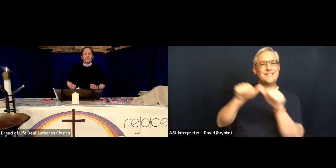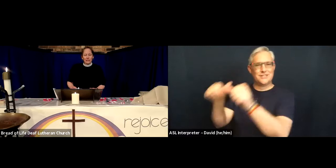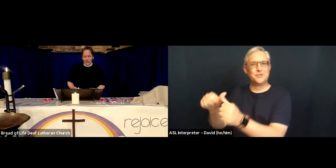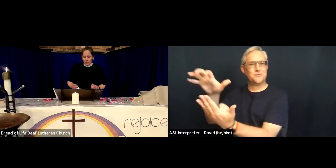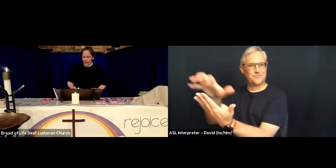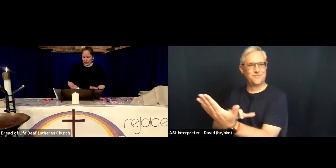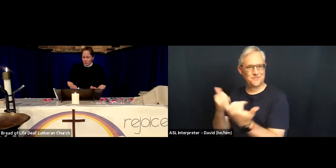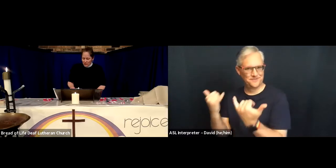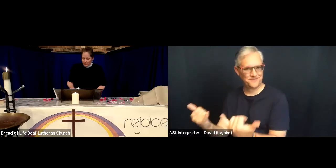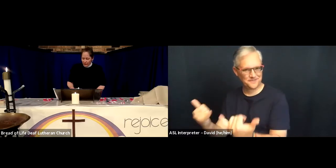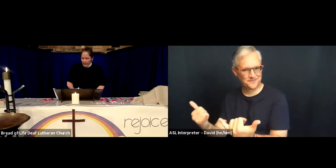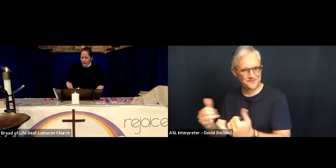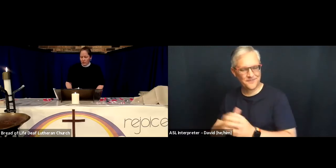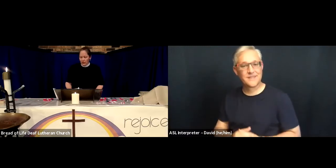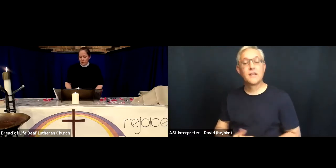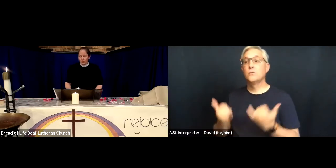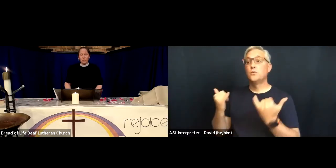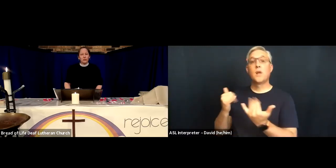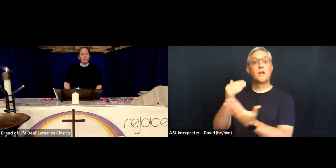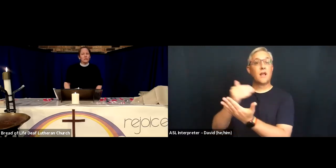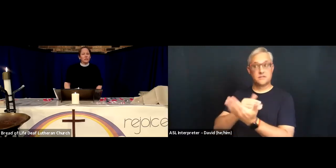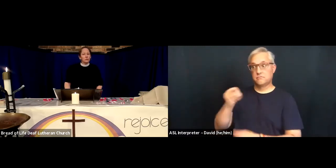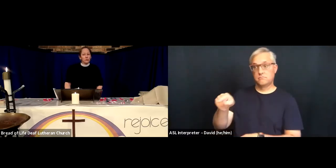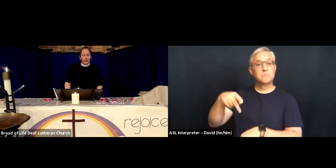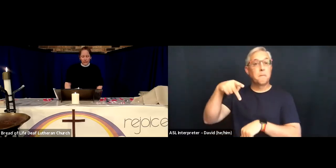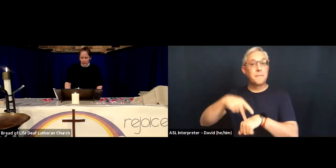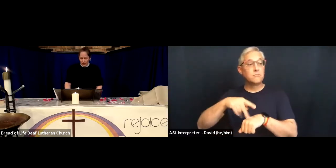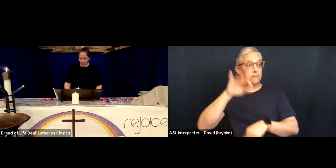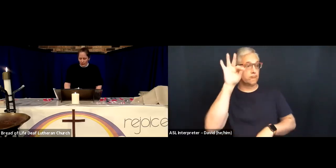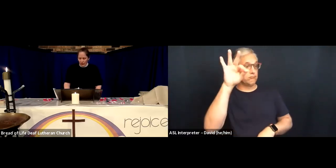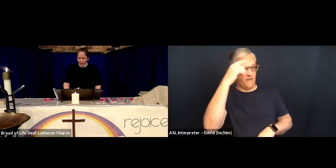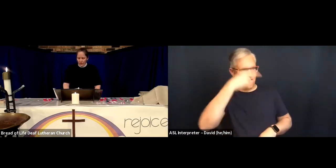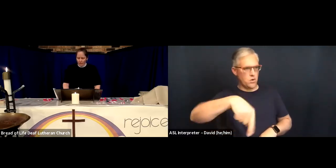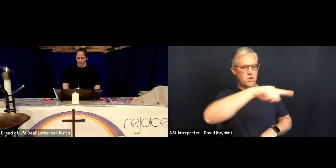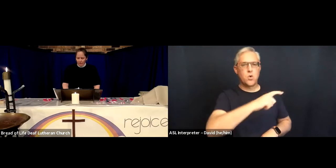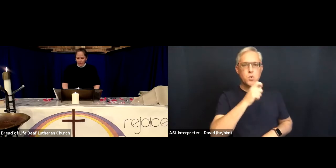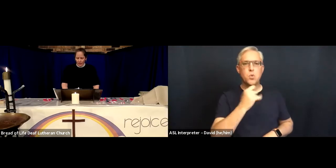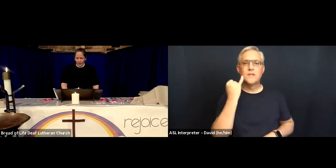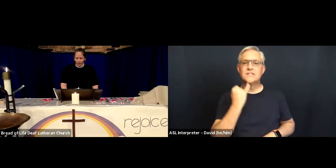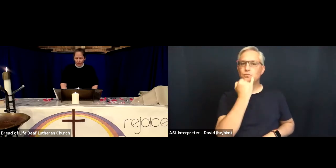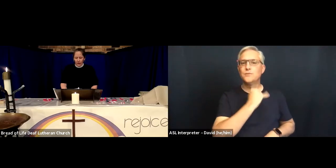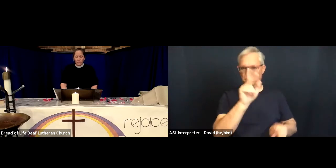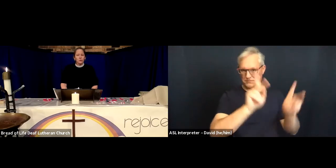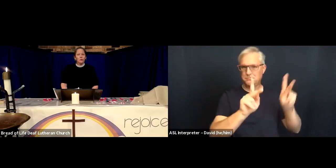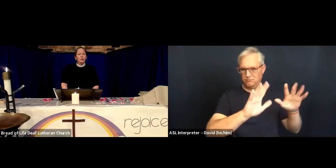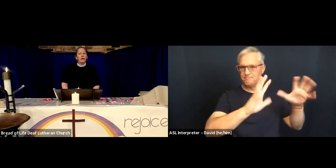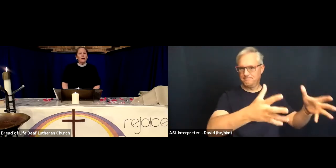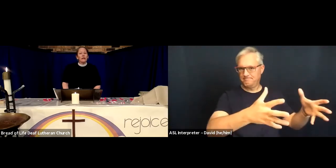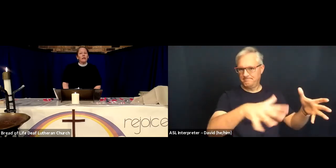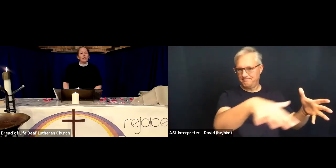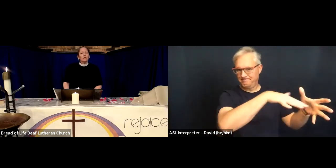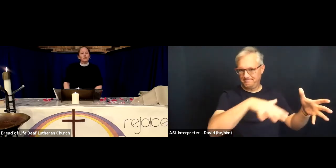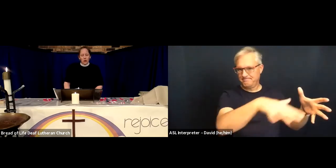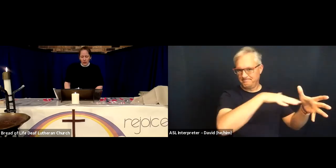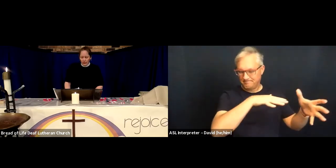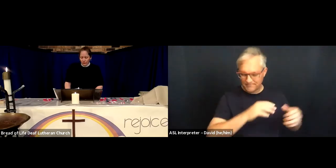And in today's lesson specifically, Peter is preaching to the Israelites in that crowd. And so